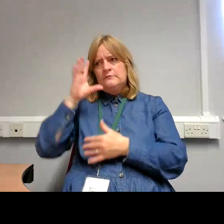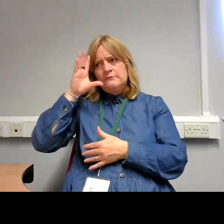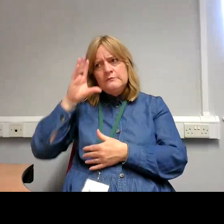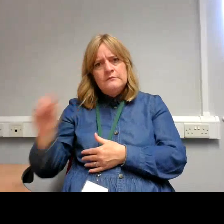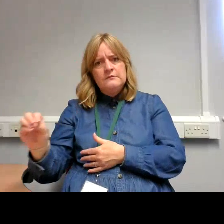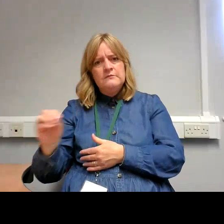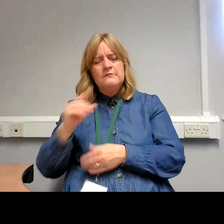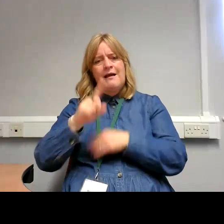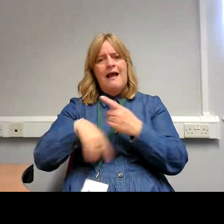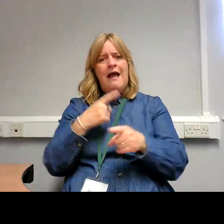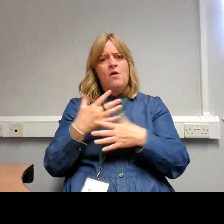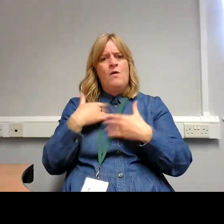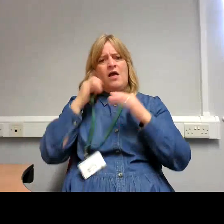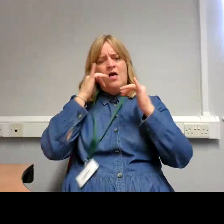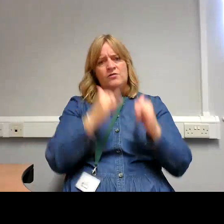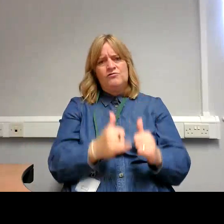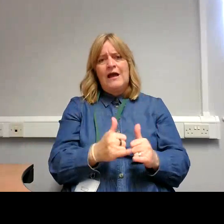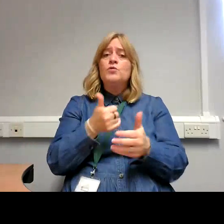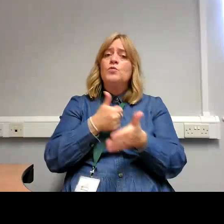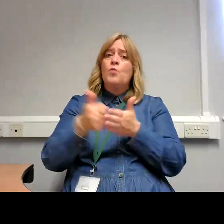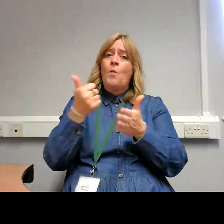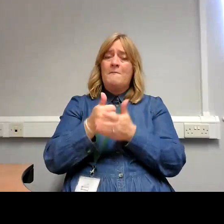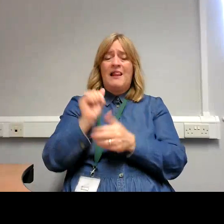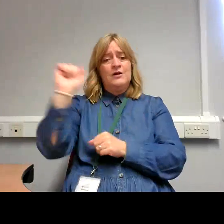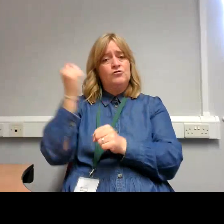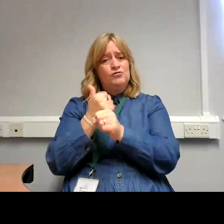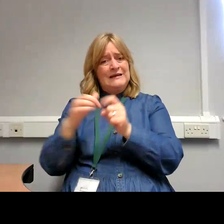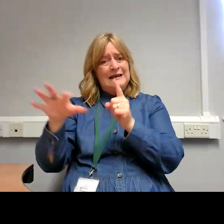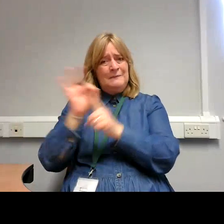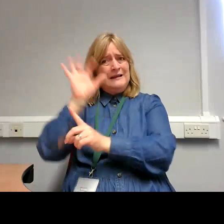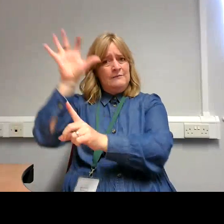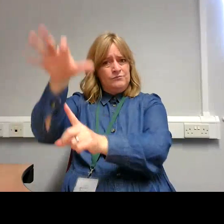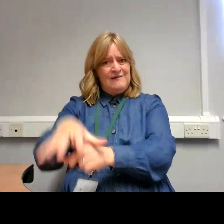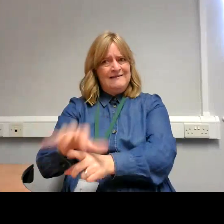the GP practice, is my understanding.